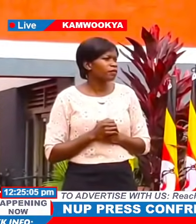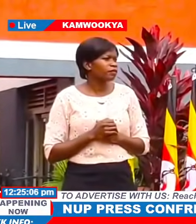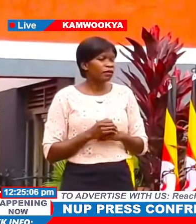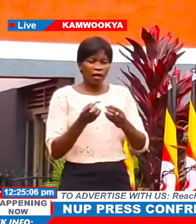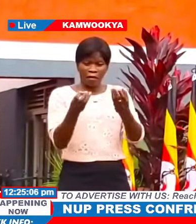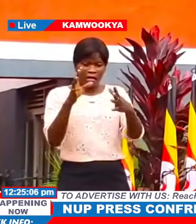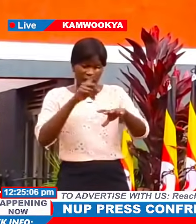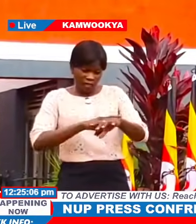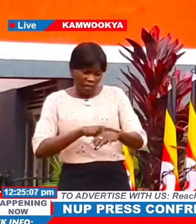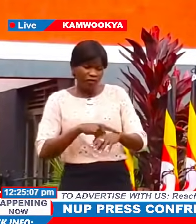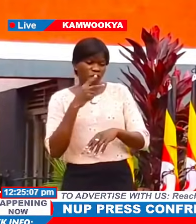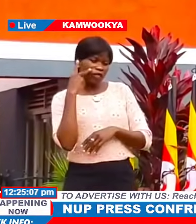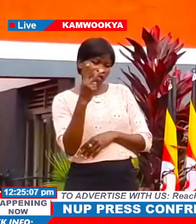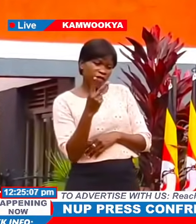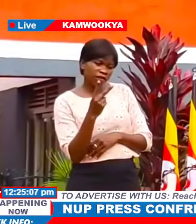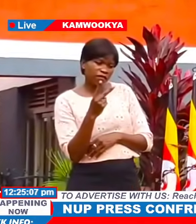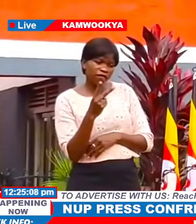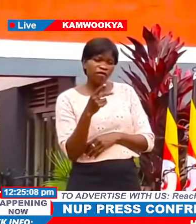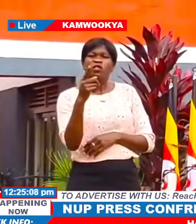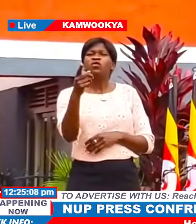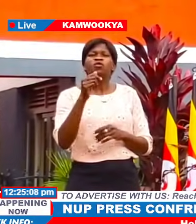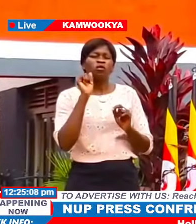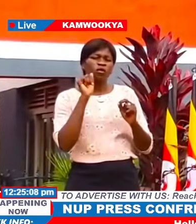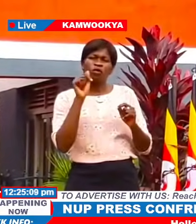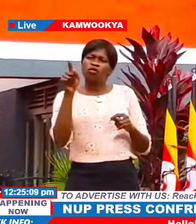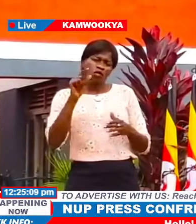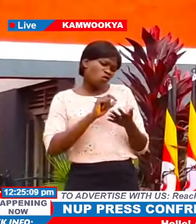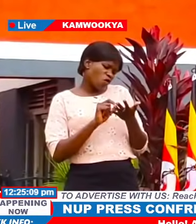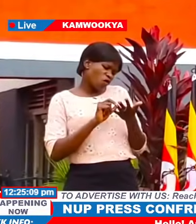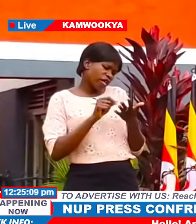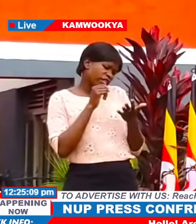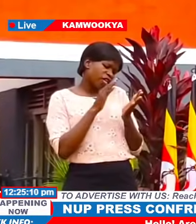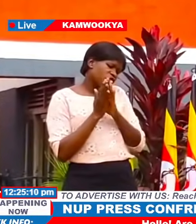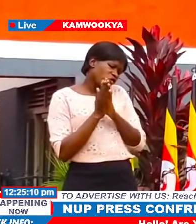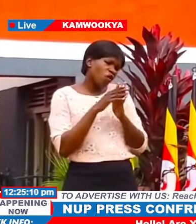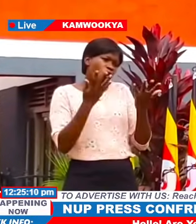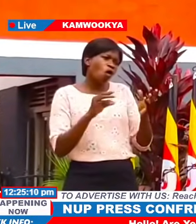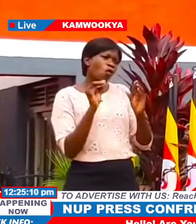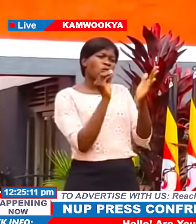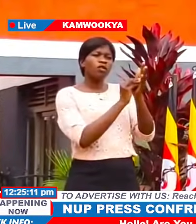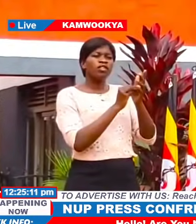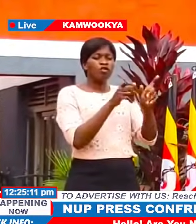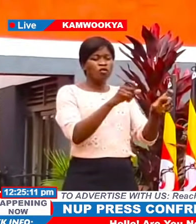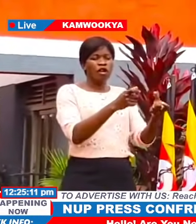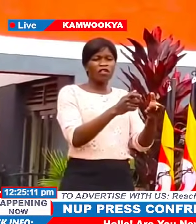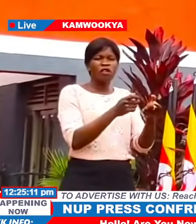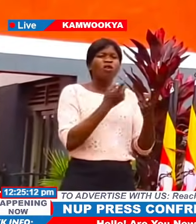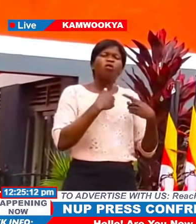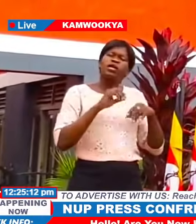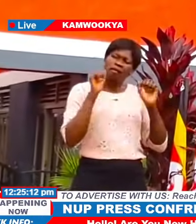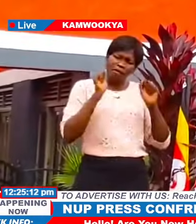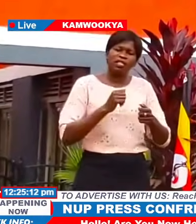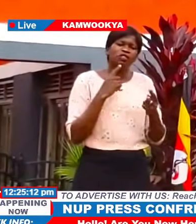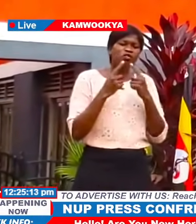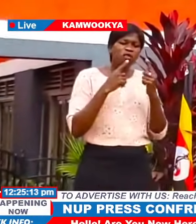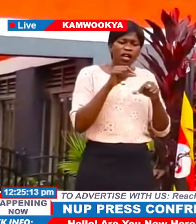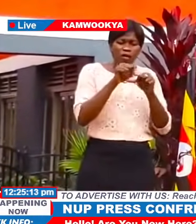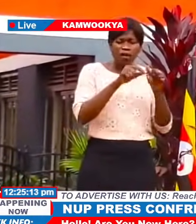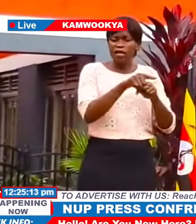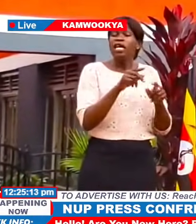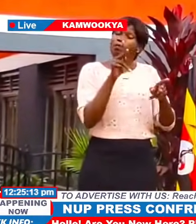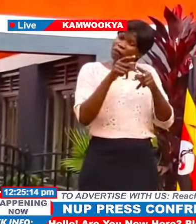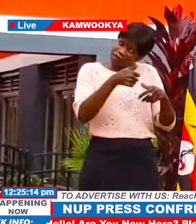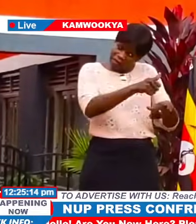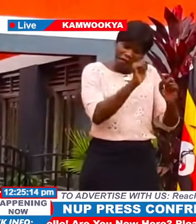Many times you don't need to write a story or tell it on TV or radio. We don't even need to talk about these things. They're evident for people to